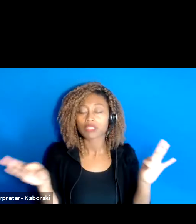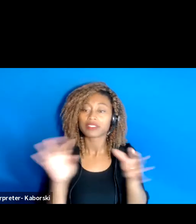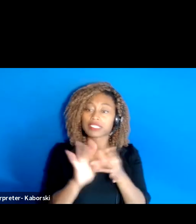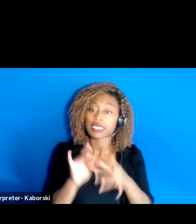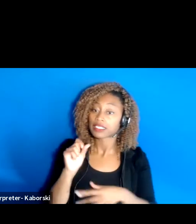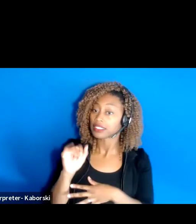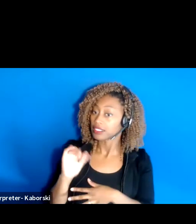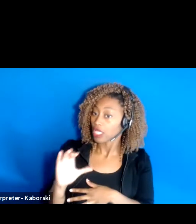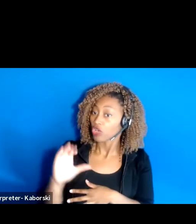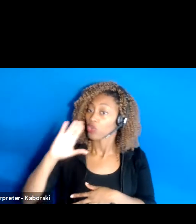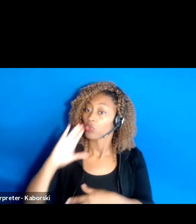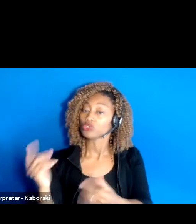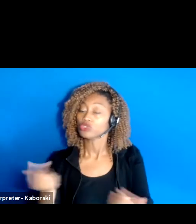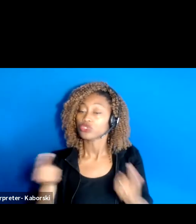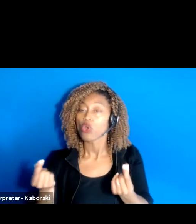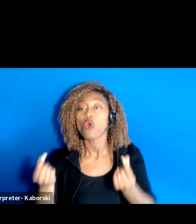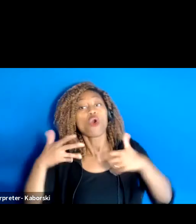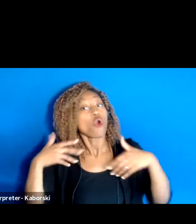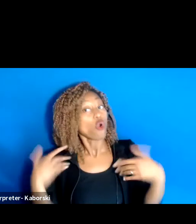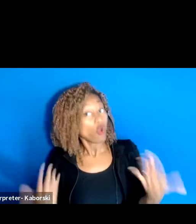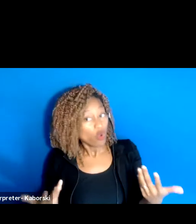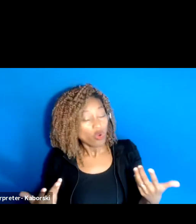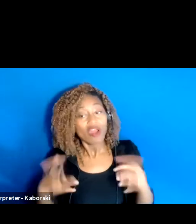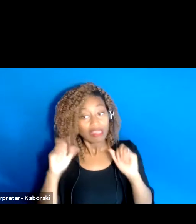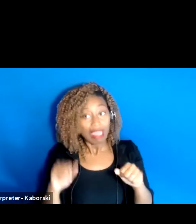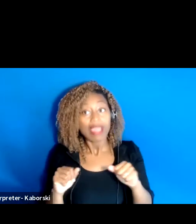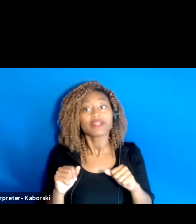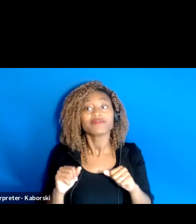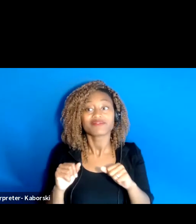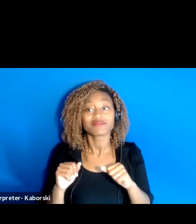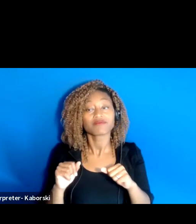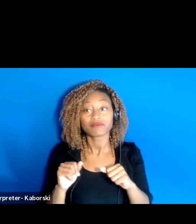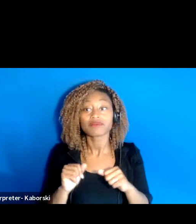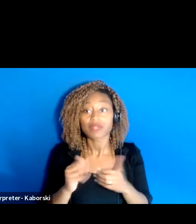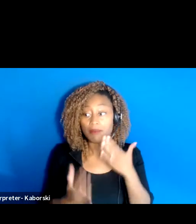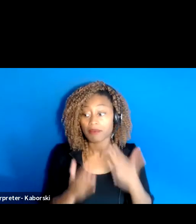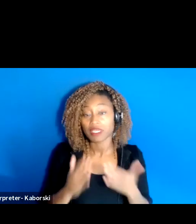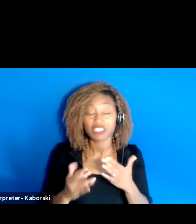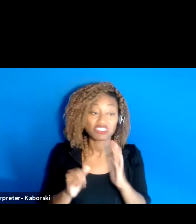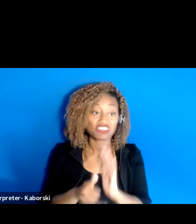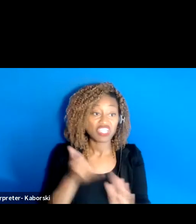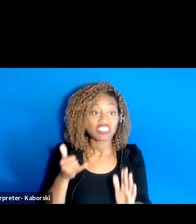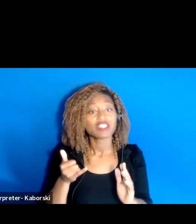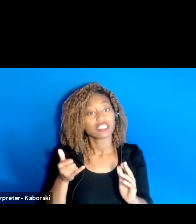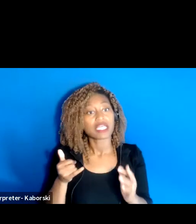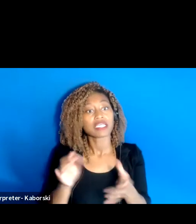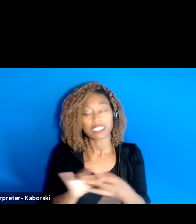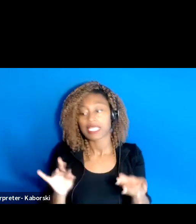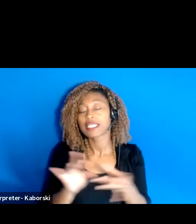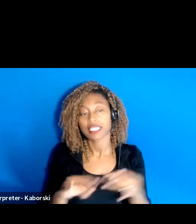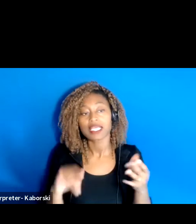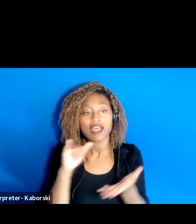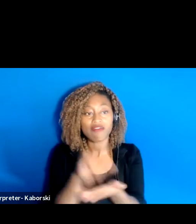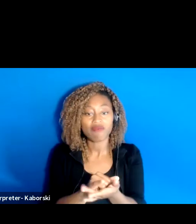will do, or it could be a matter of just stating that